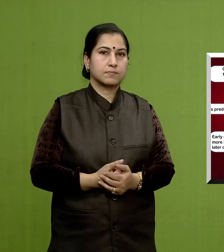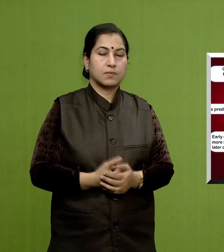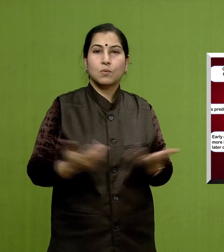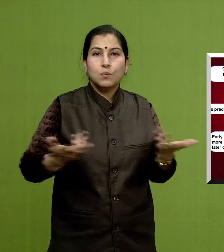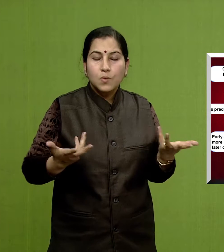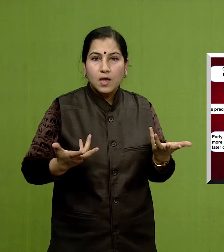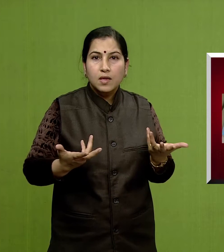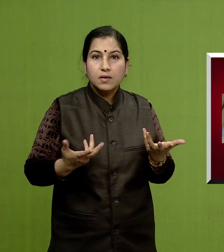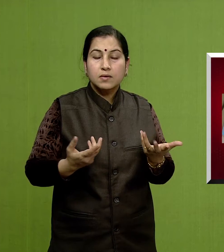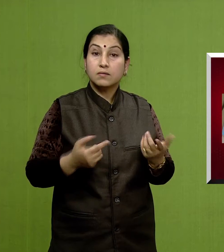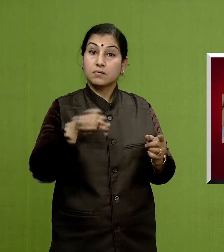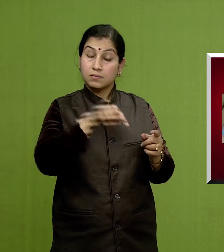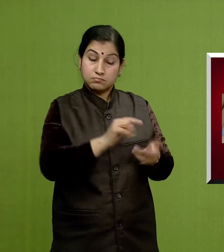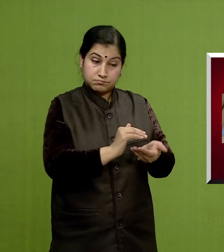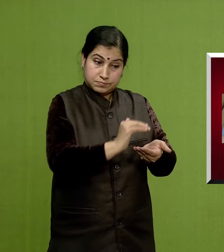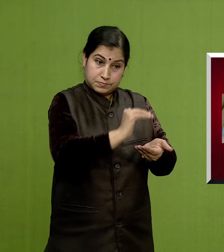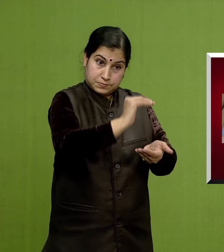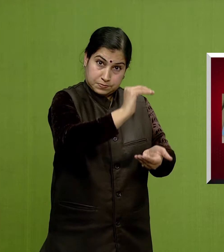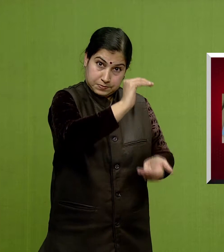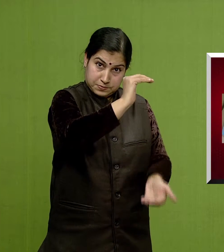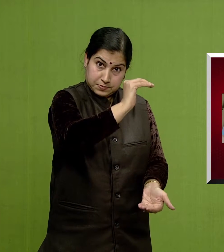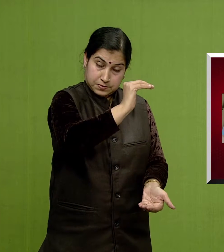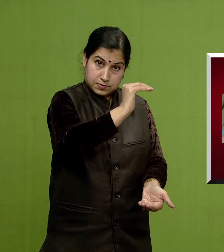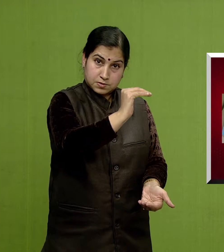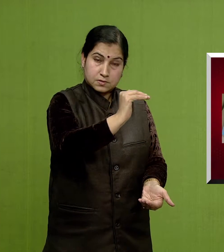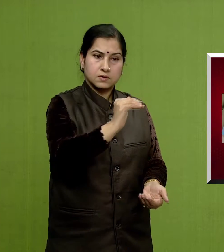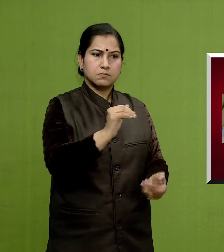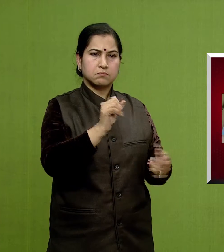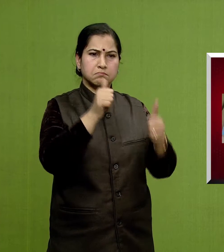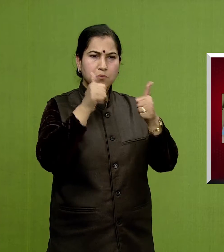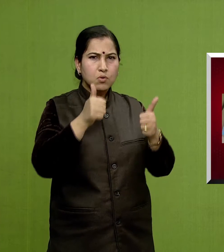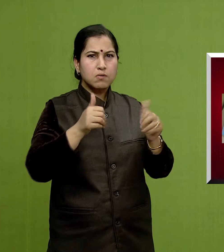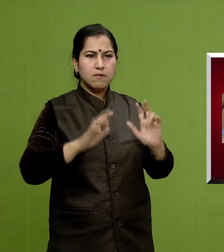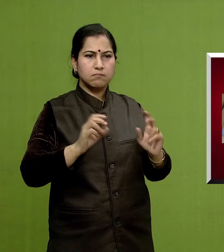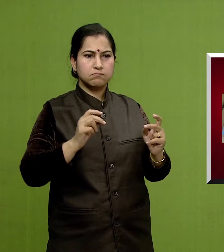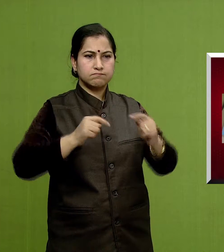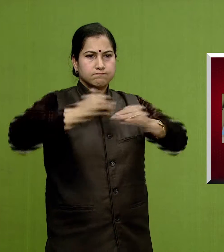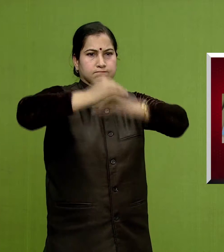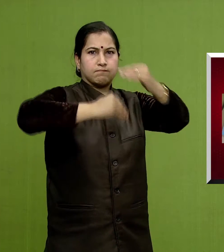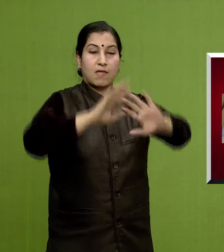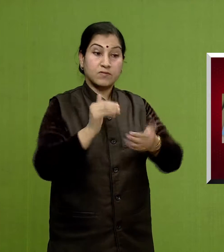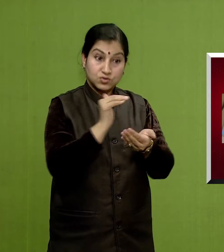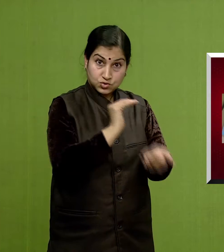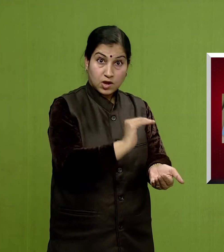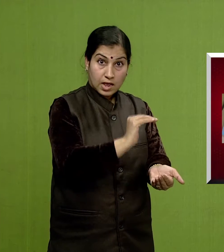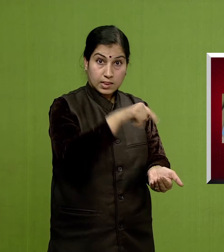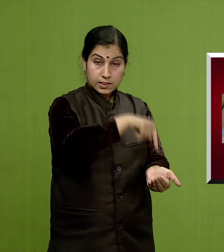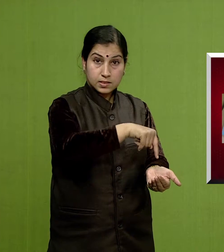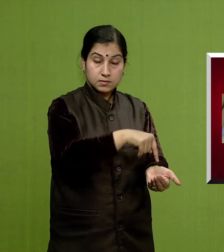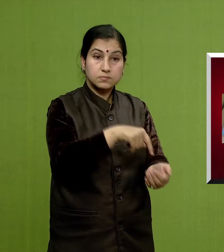because the rate of development is constant for a child, so